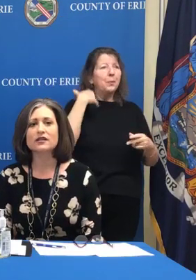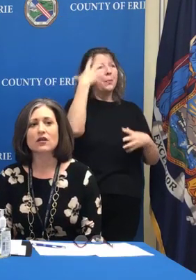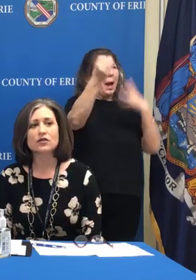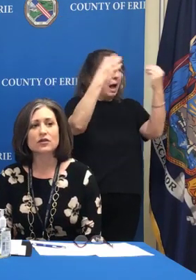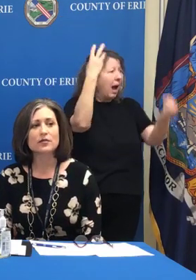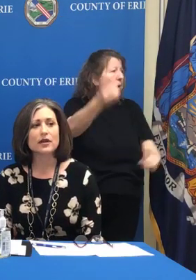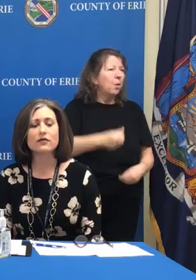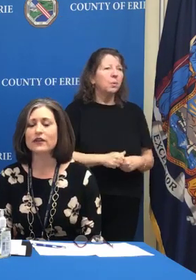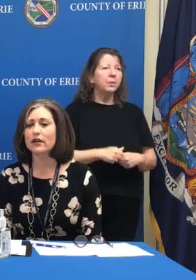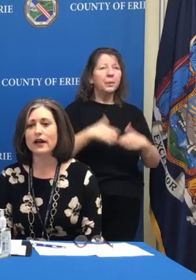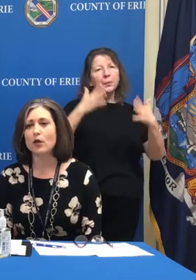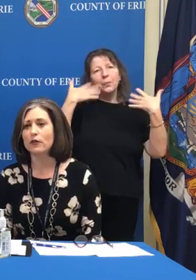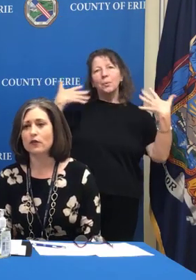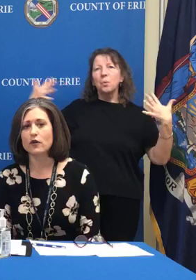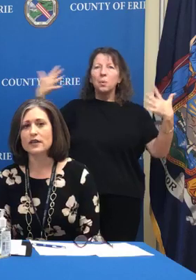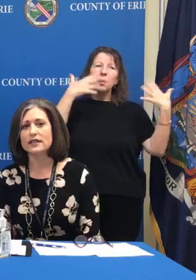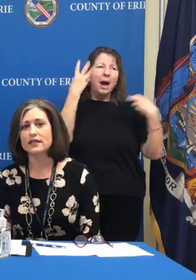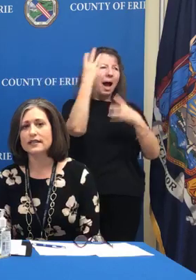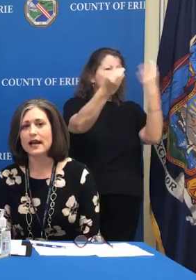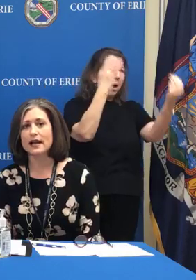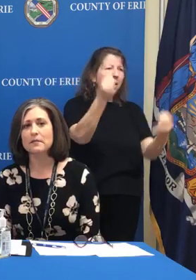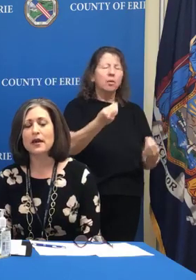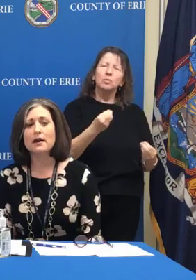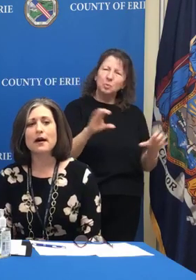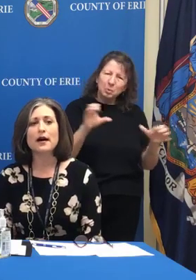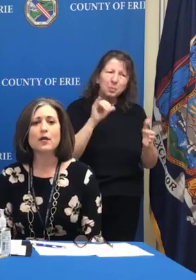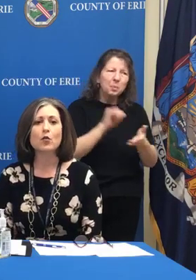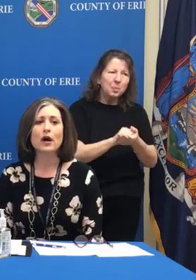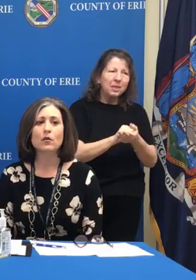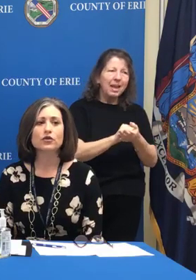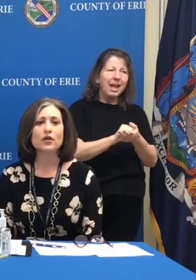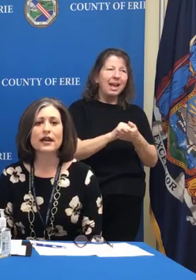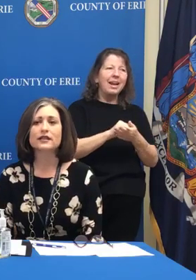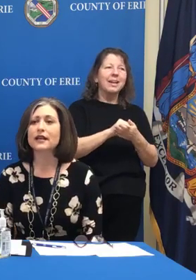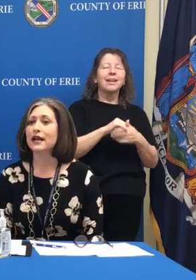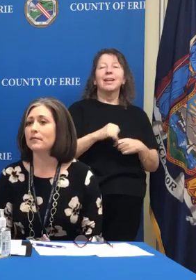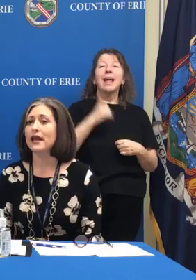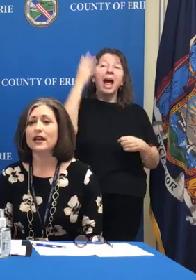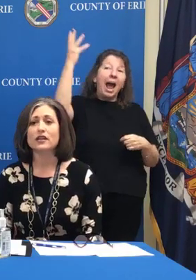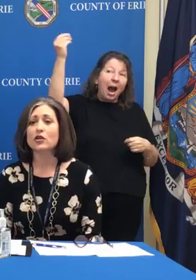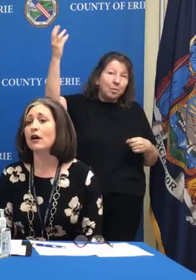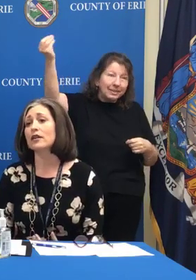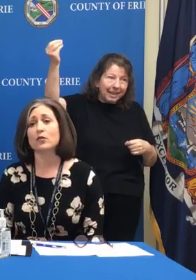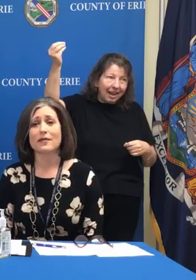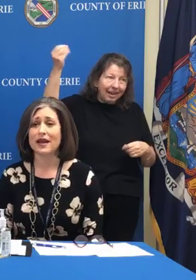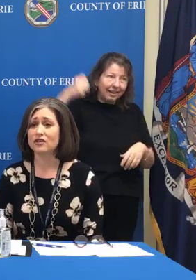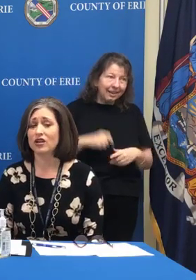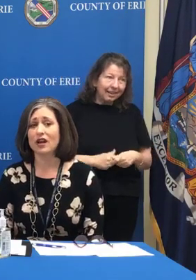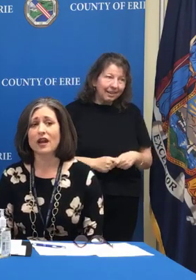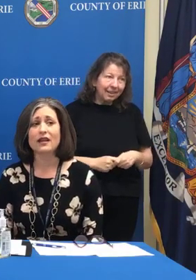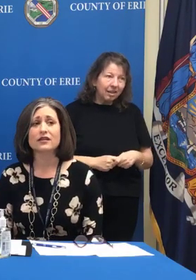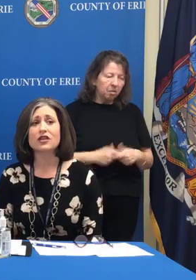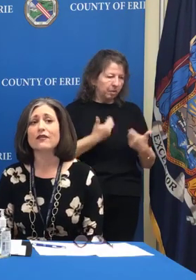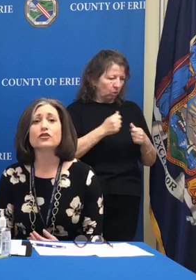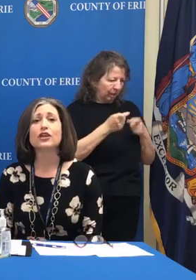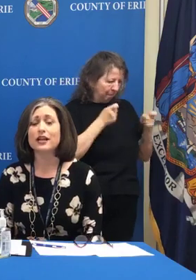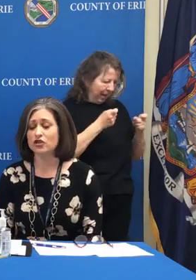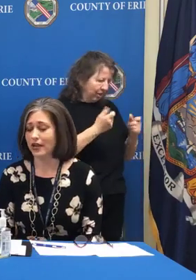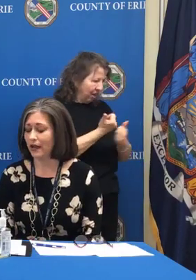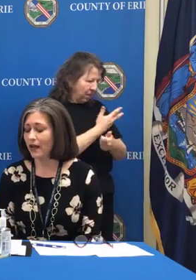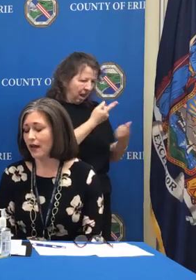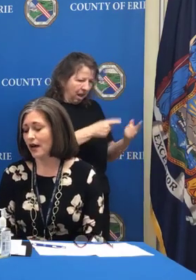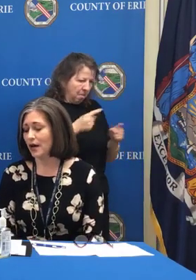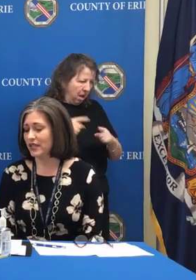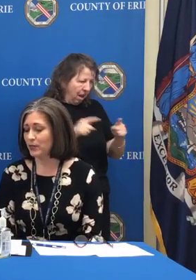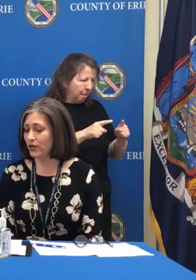air, that's also going to be very helpful for us at this time while we're trying to kind of manage all that we're managing and the